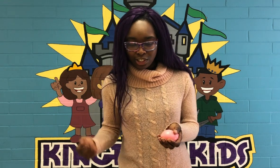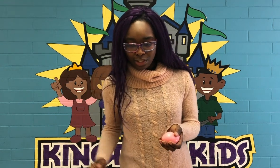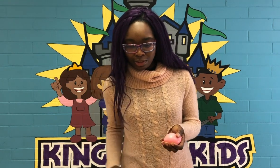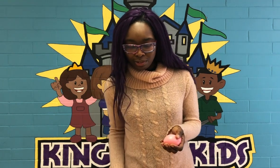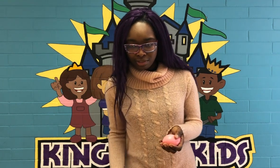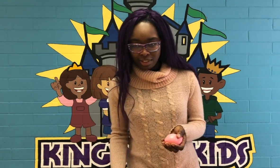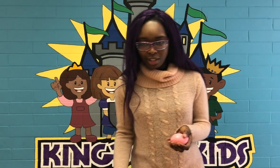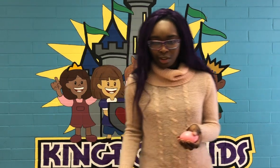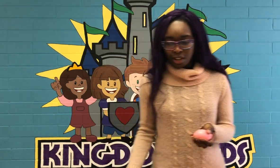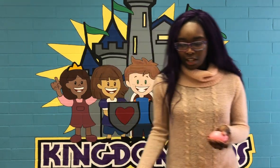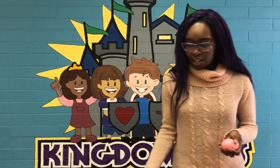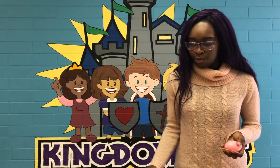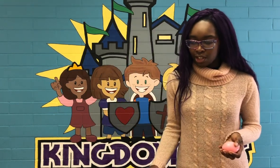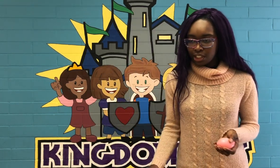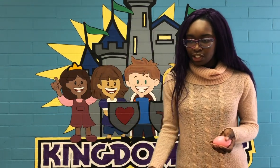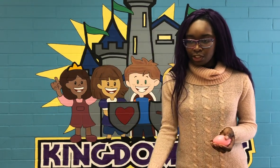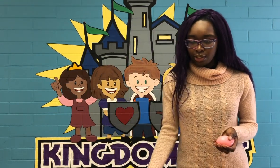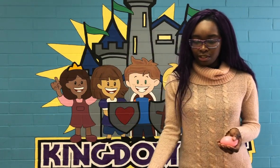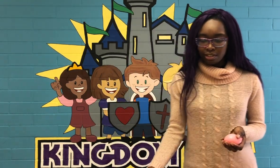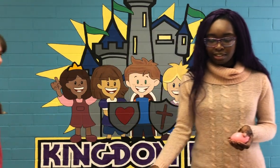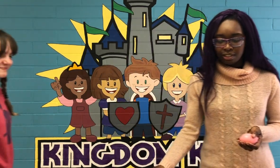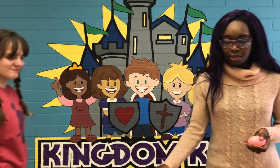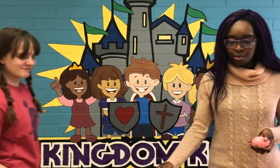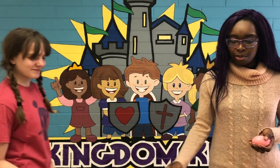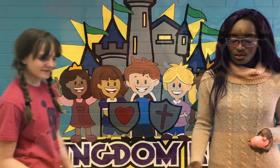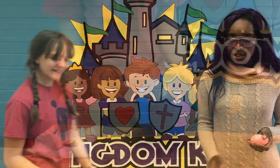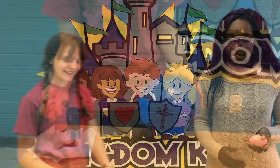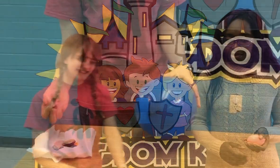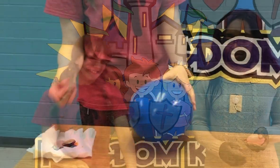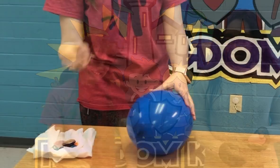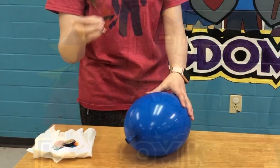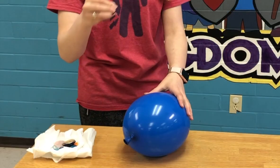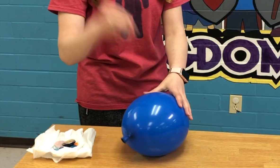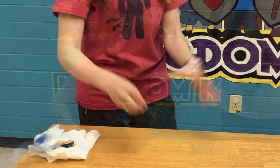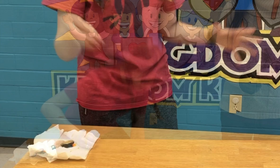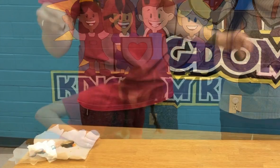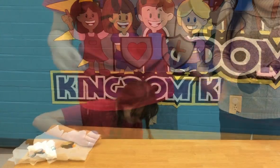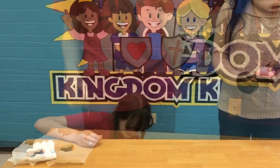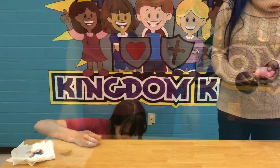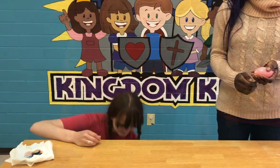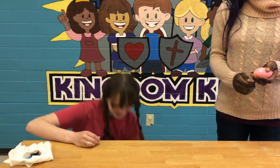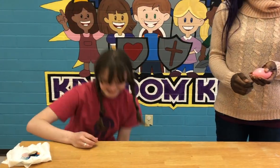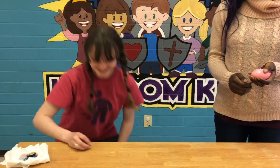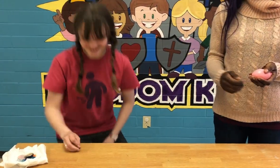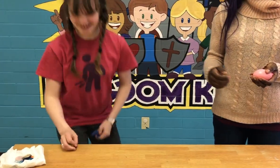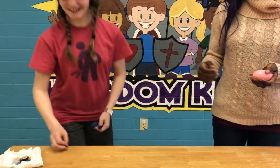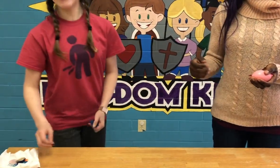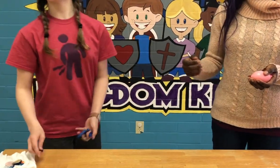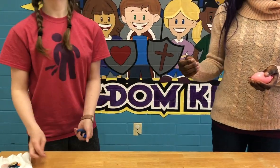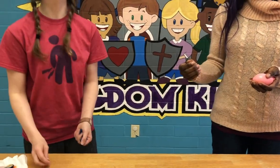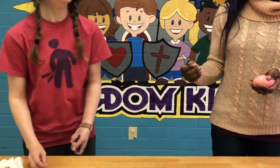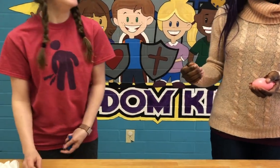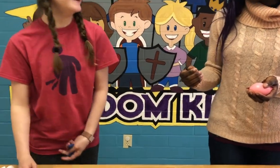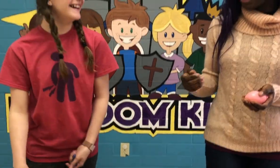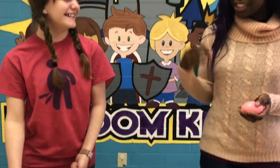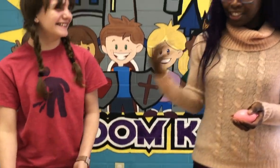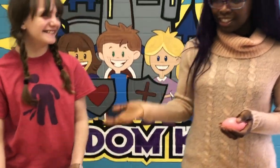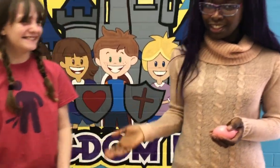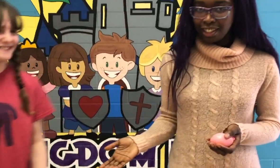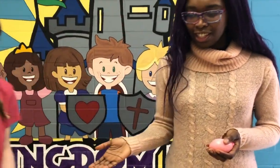show if we're not gentle with people. Yes. So when you're not showing gentleness,